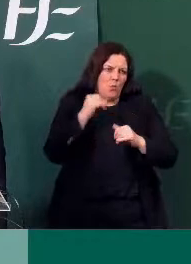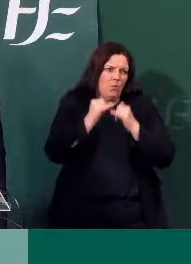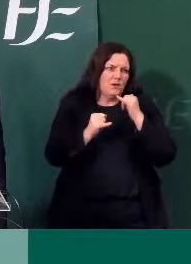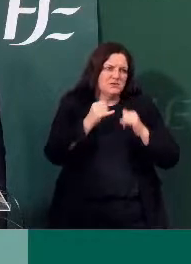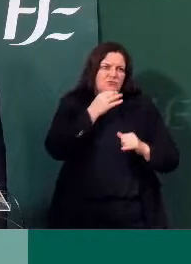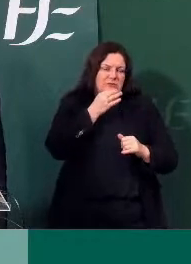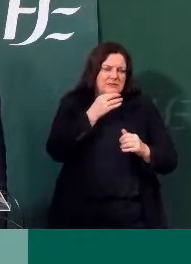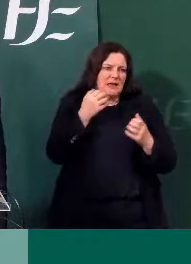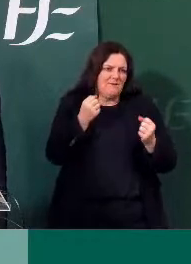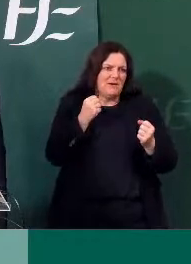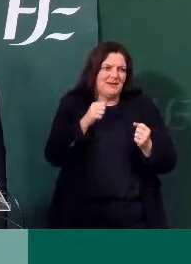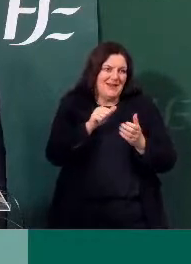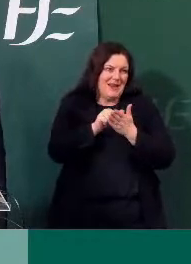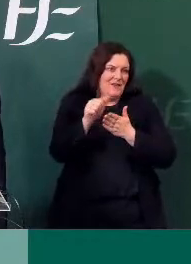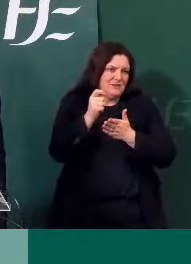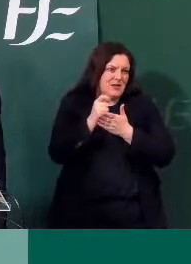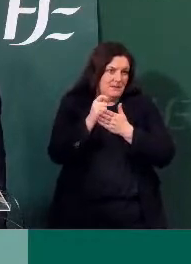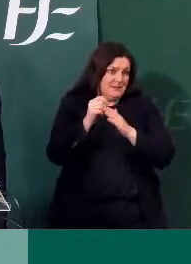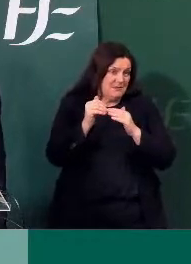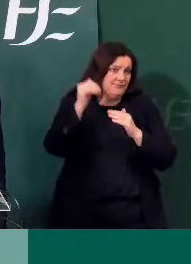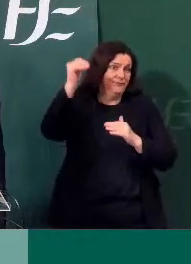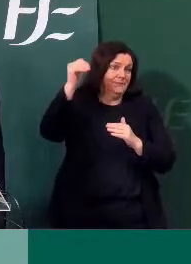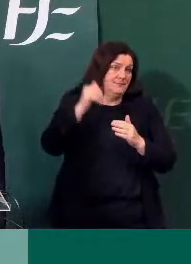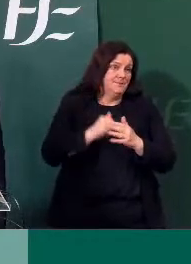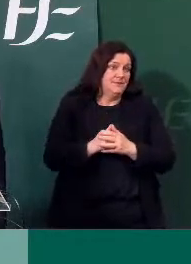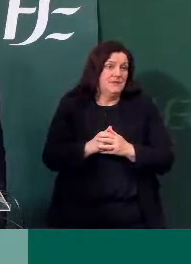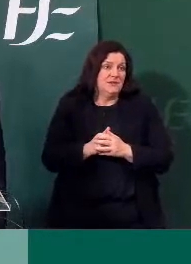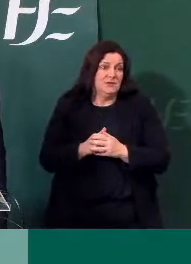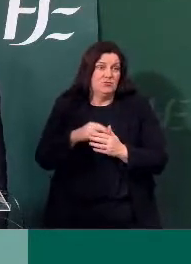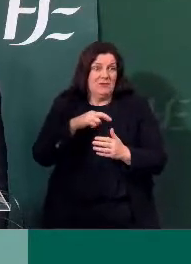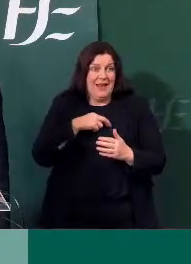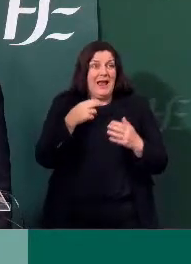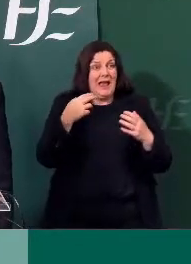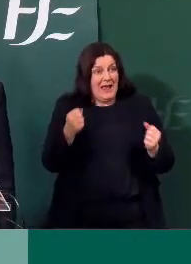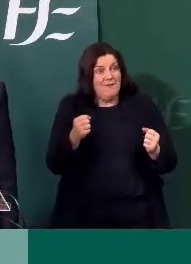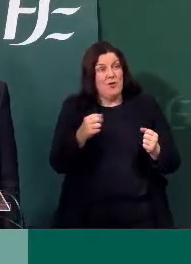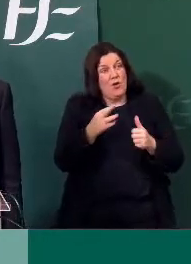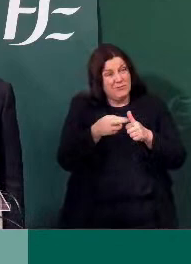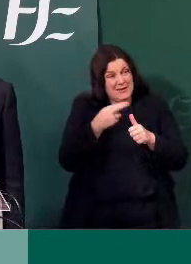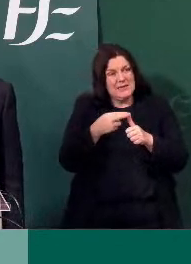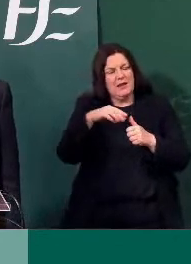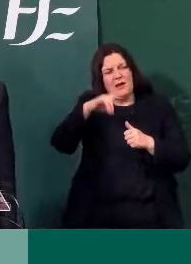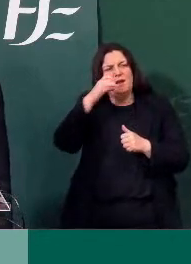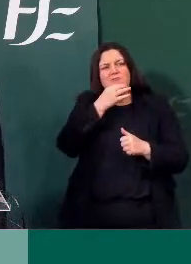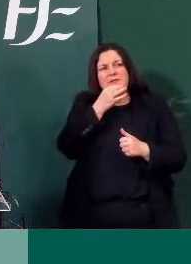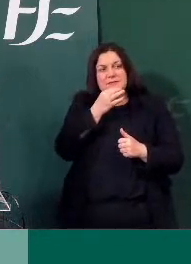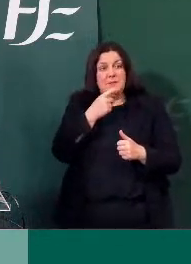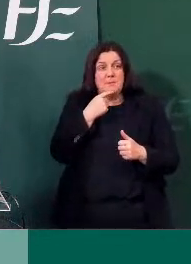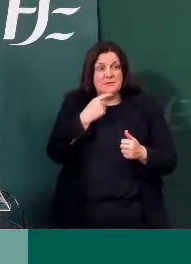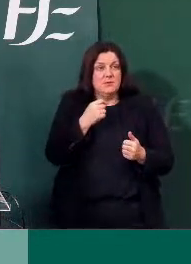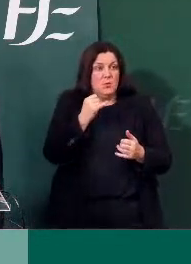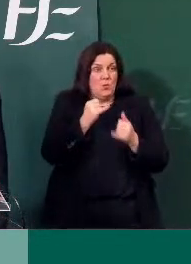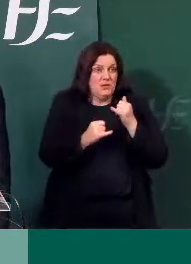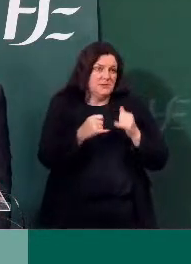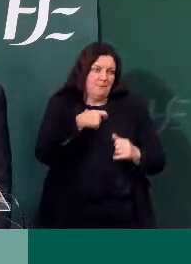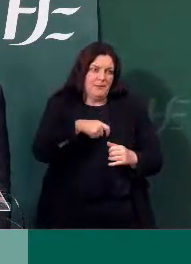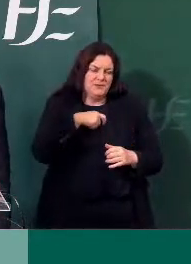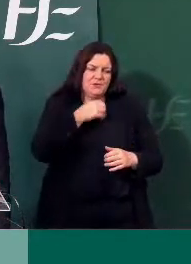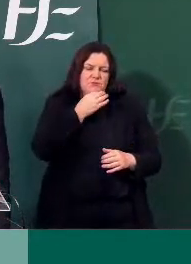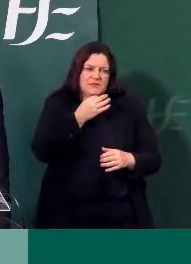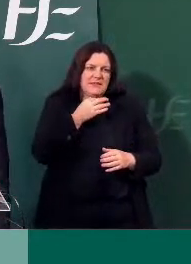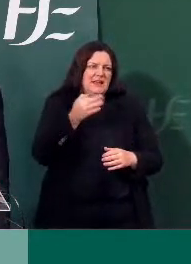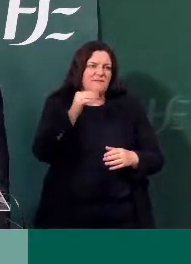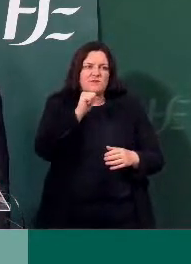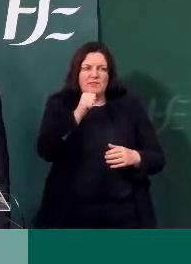risk, that 11 times on top of an existing high risk that they're carrying already. But the personal risk is considerable to people